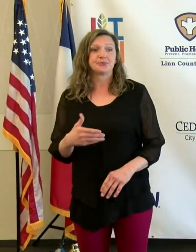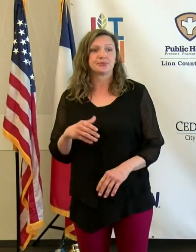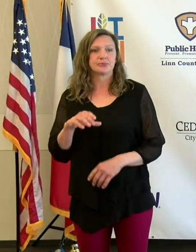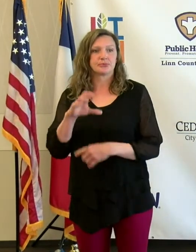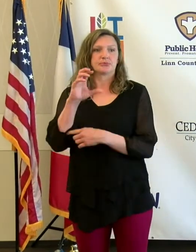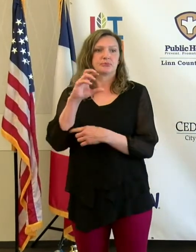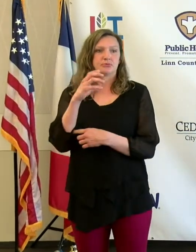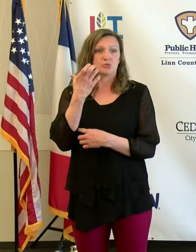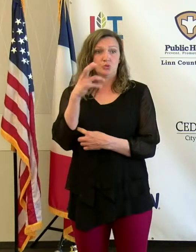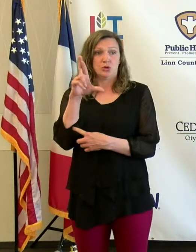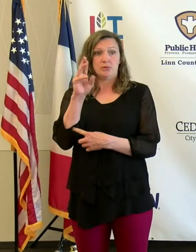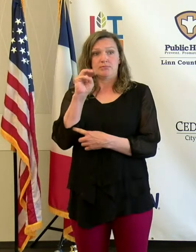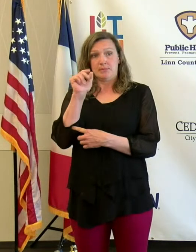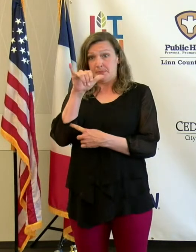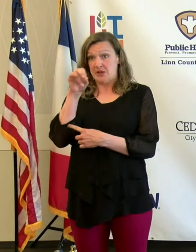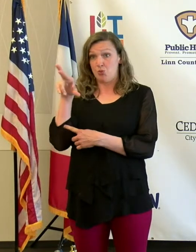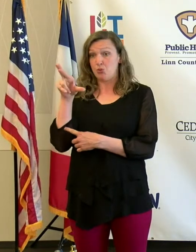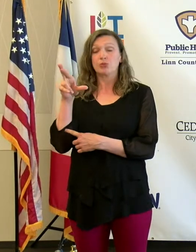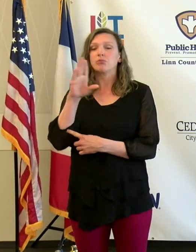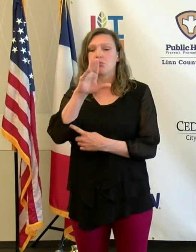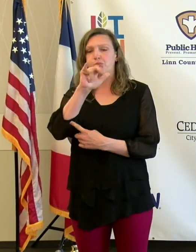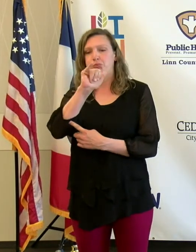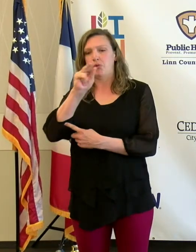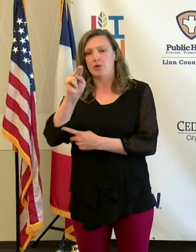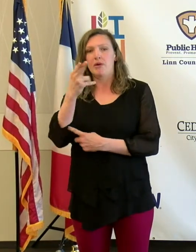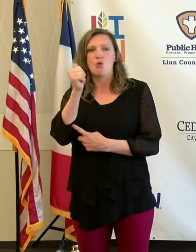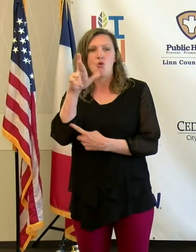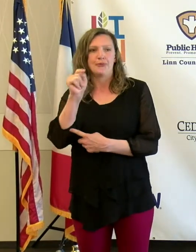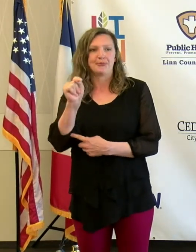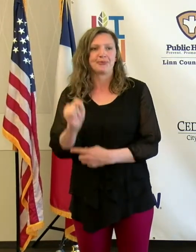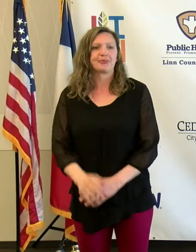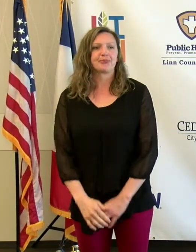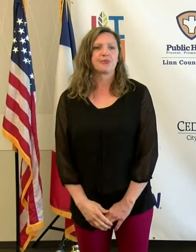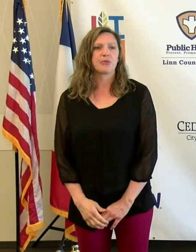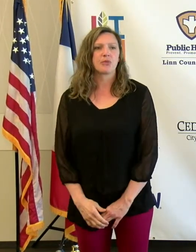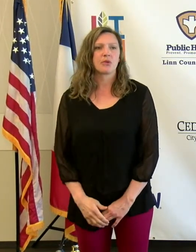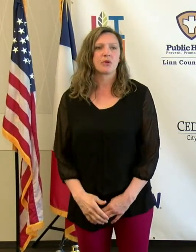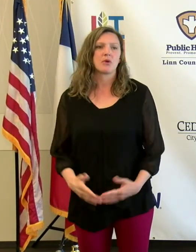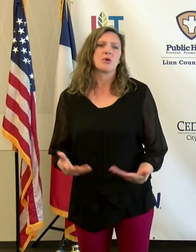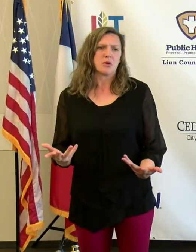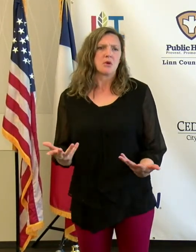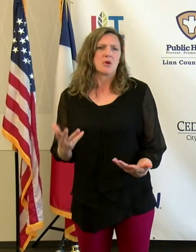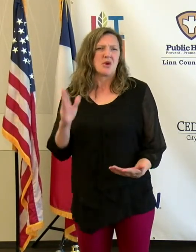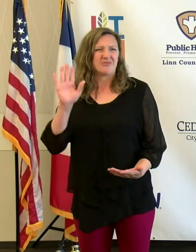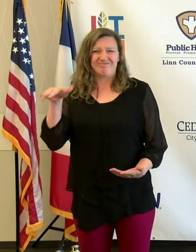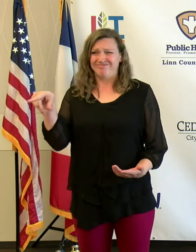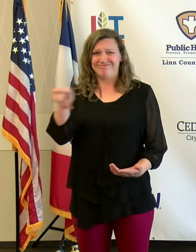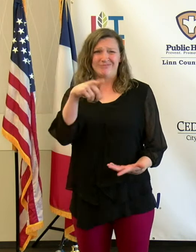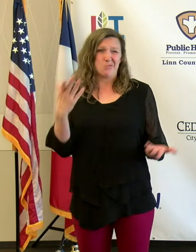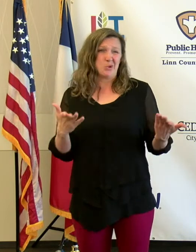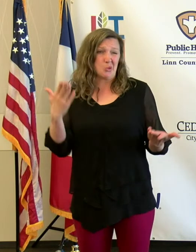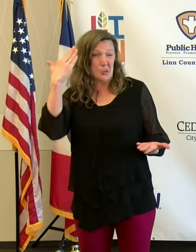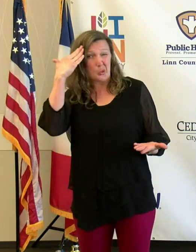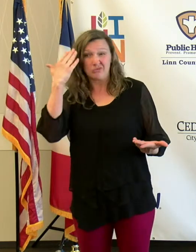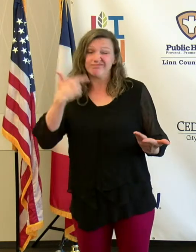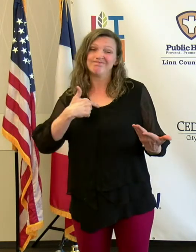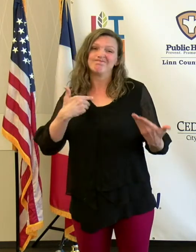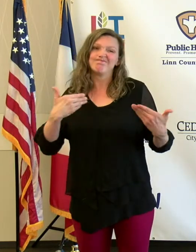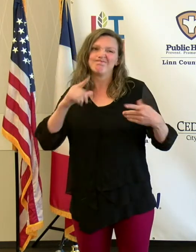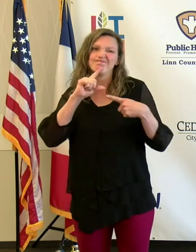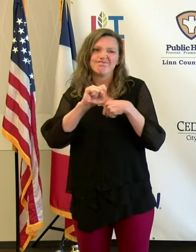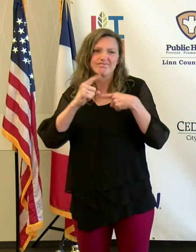As you probably know, and as you will hear shortly, We continue to see an increase in